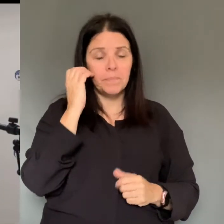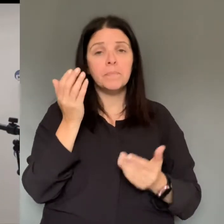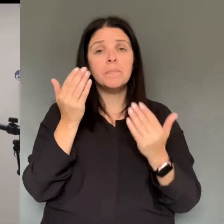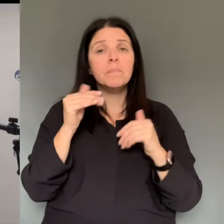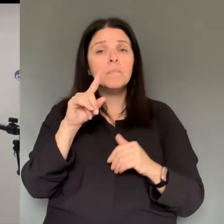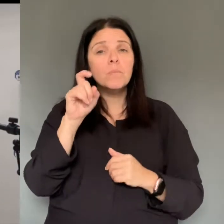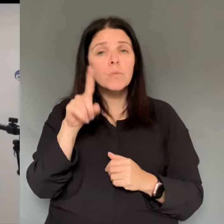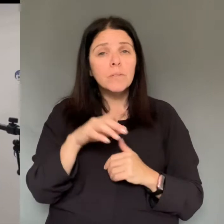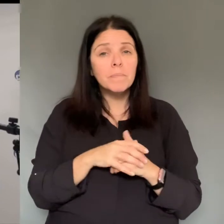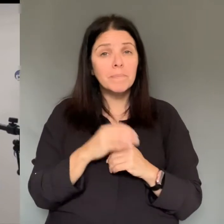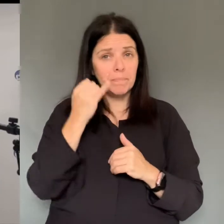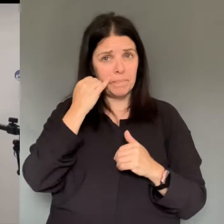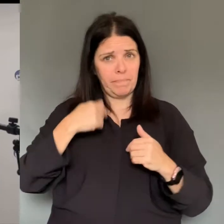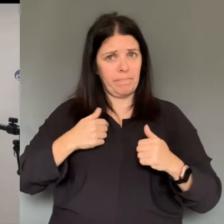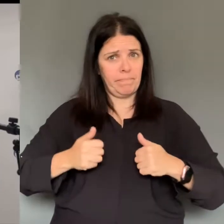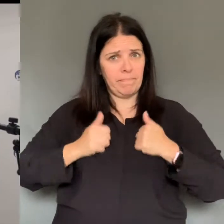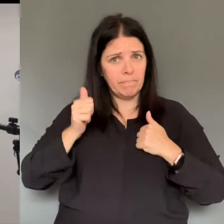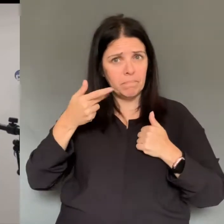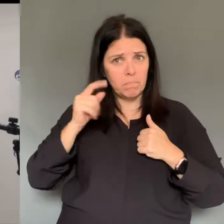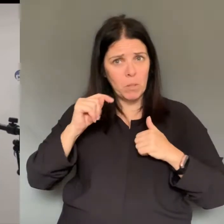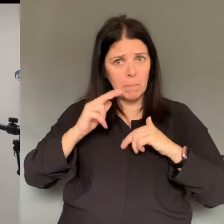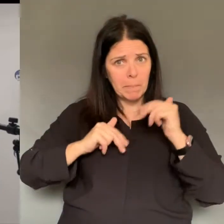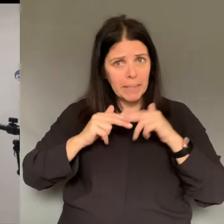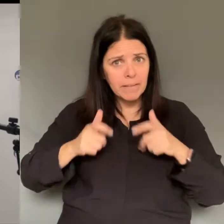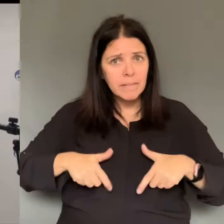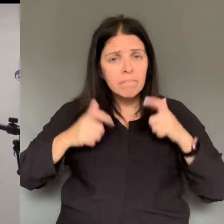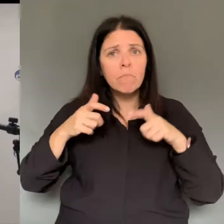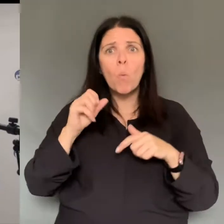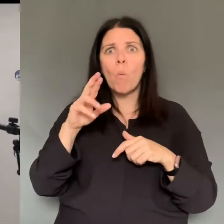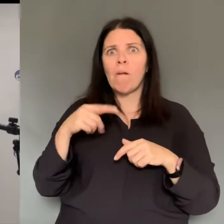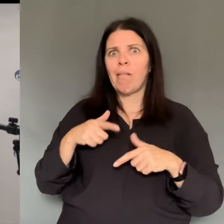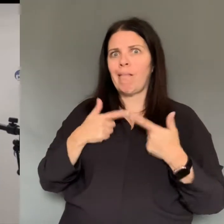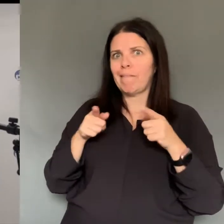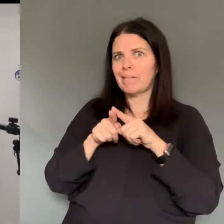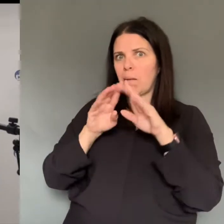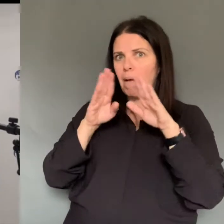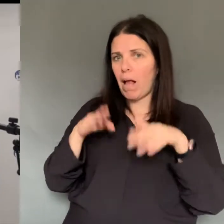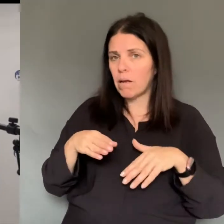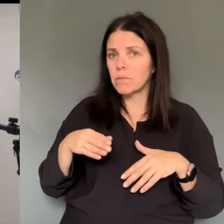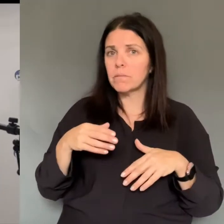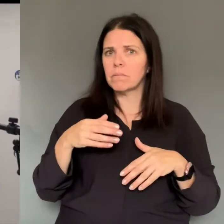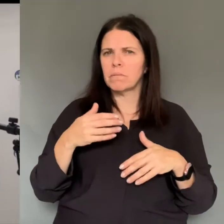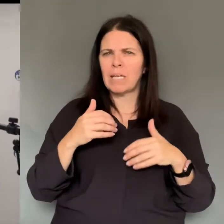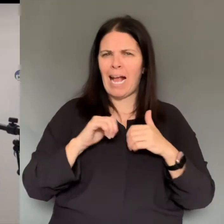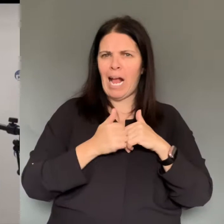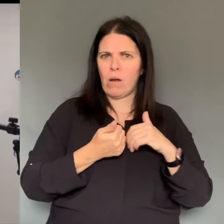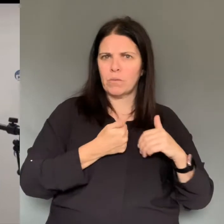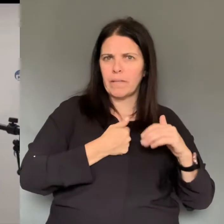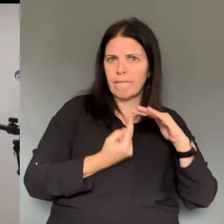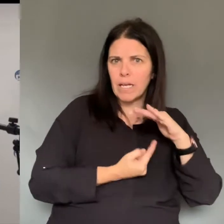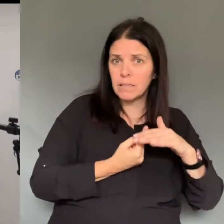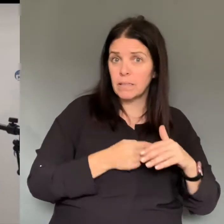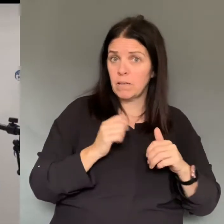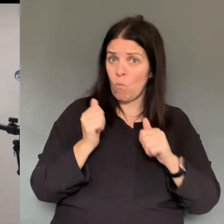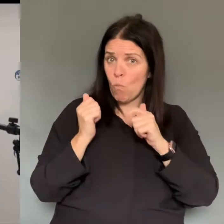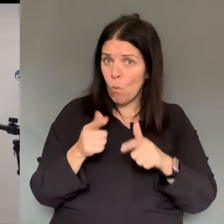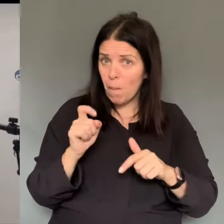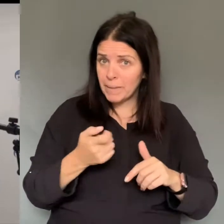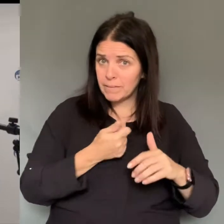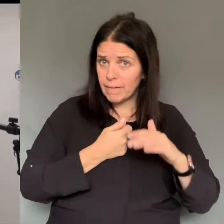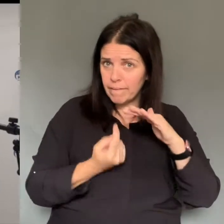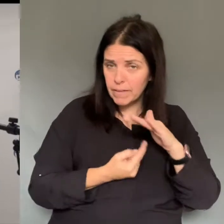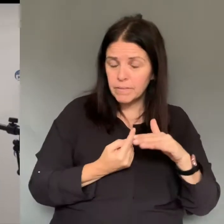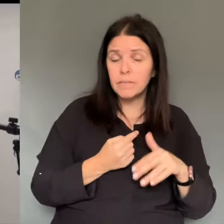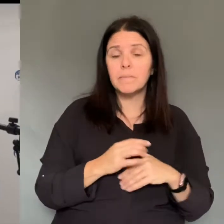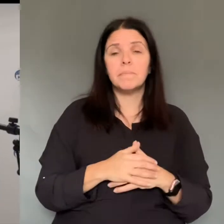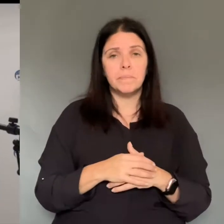others. The second question we received, how do you isolate in an apartment building or in the same house? Does everyone